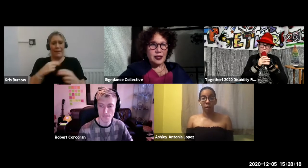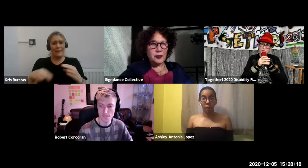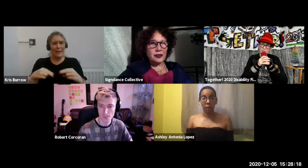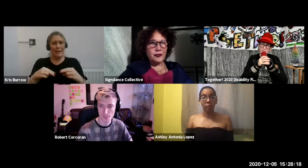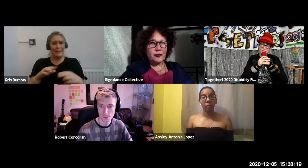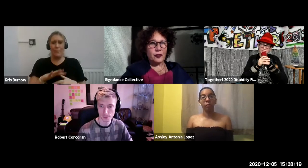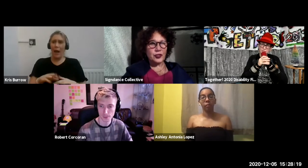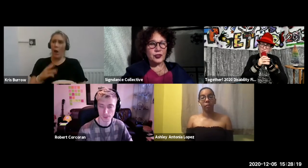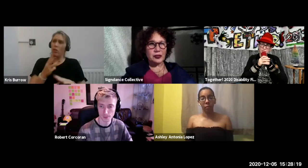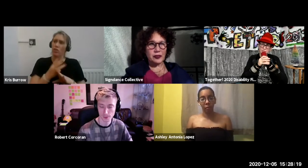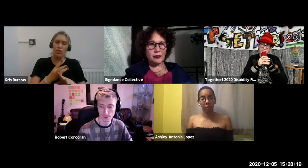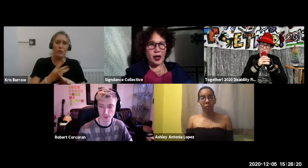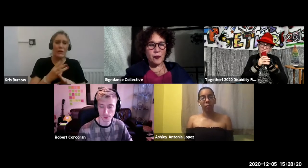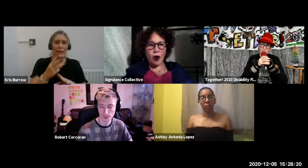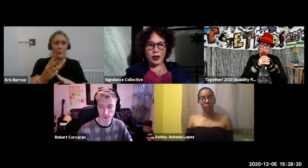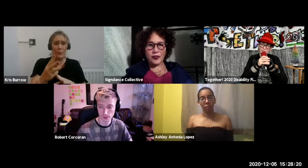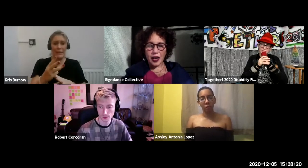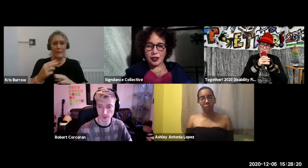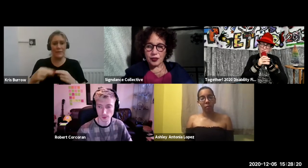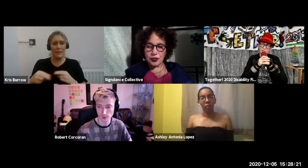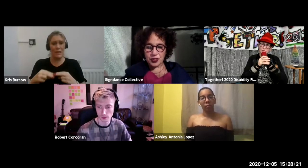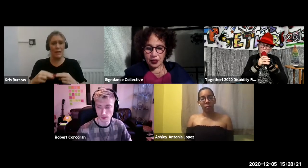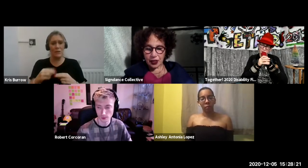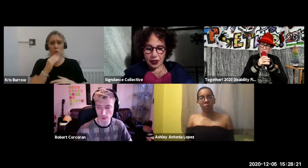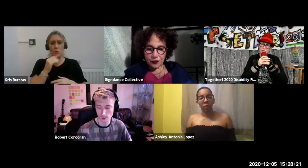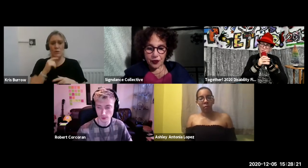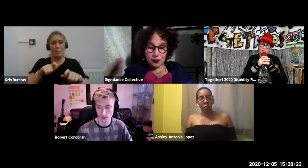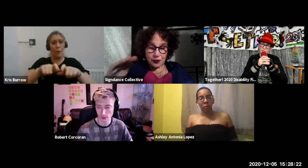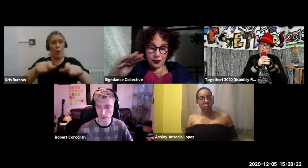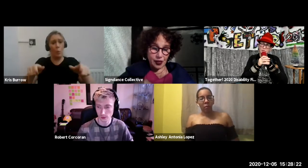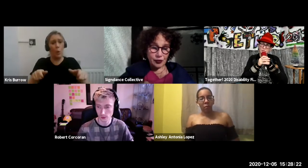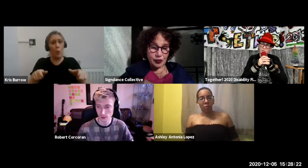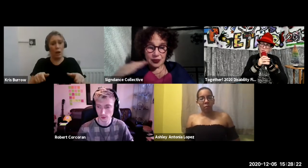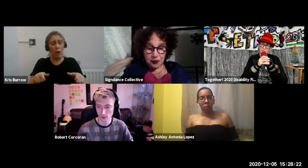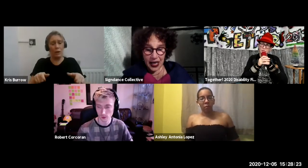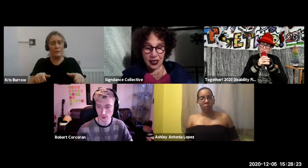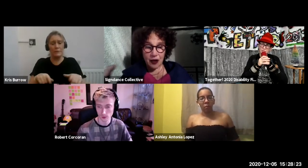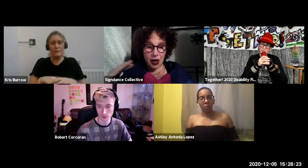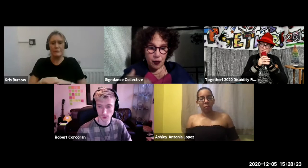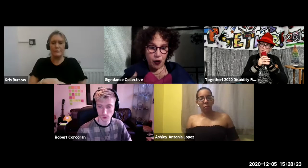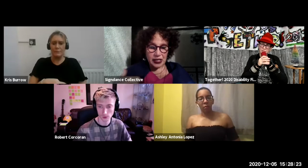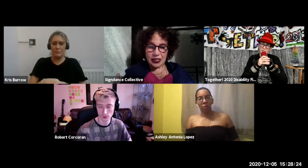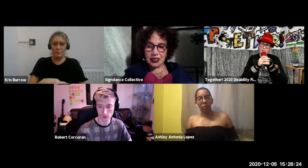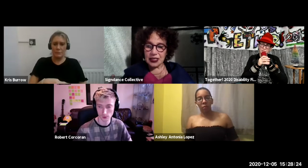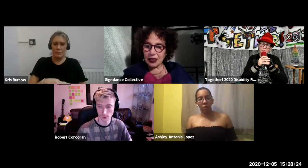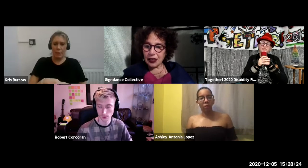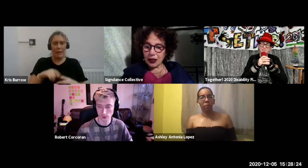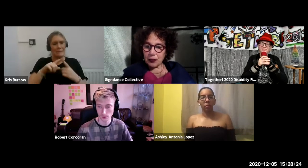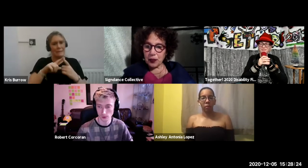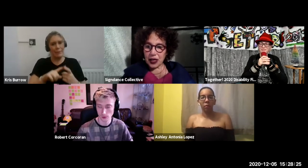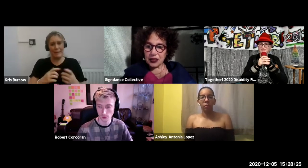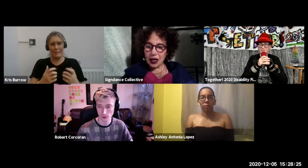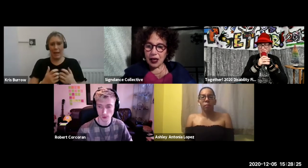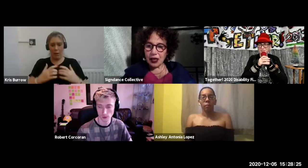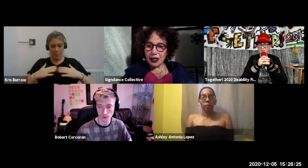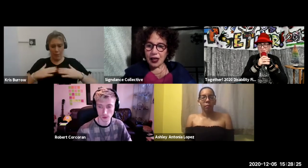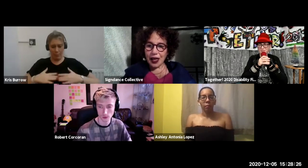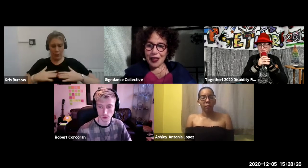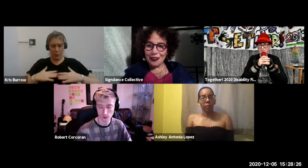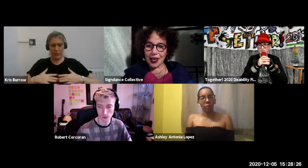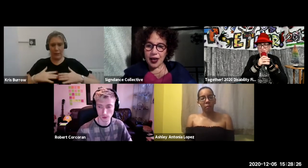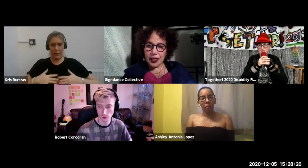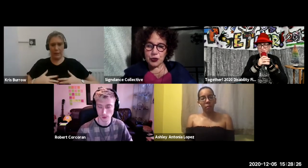create something using my walker that I use from, it depends how my body is, but,